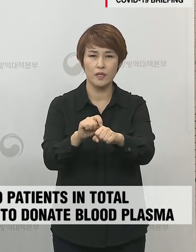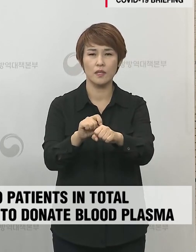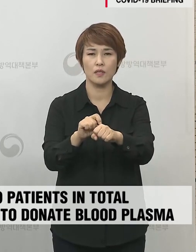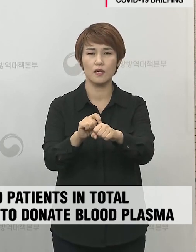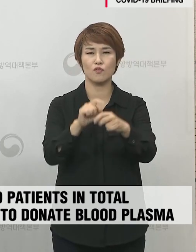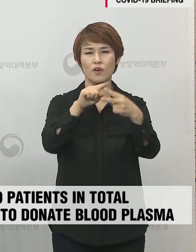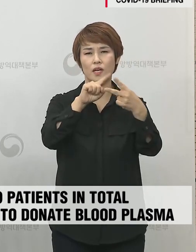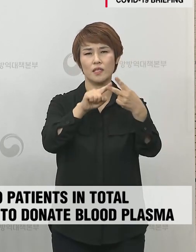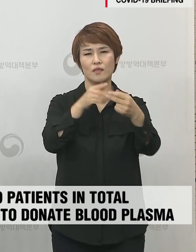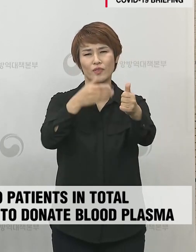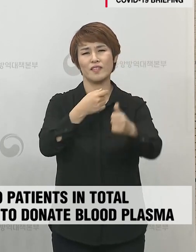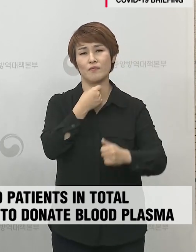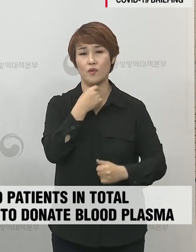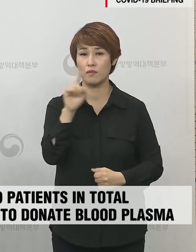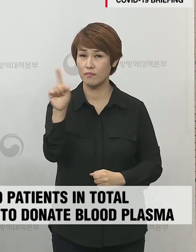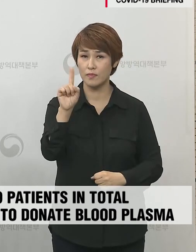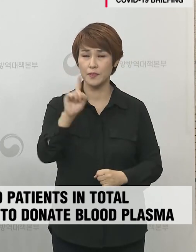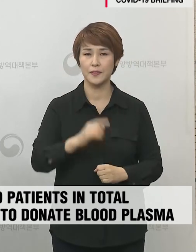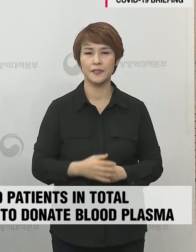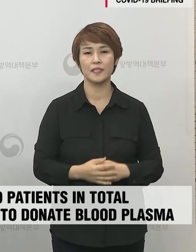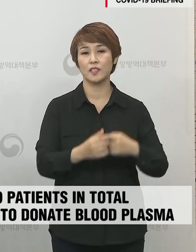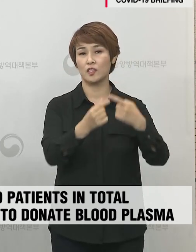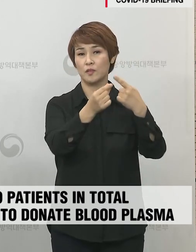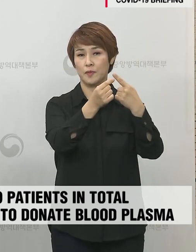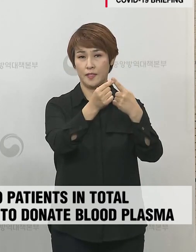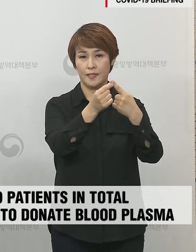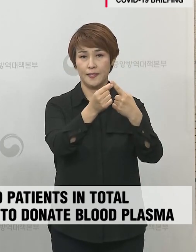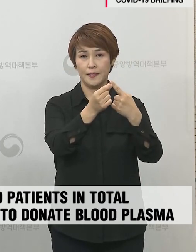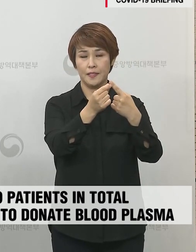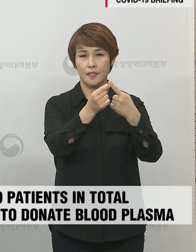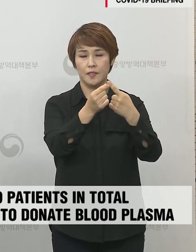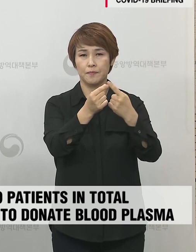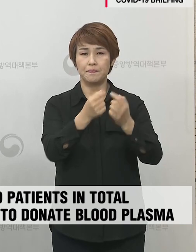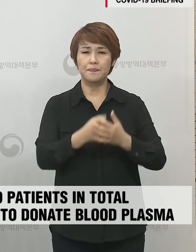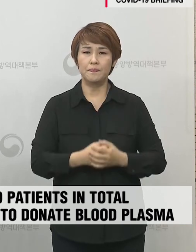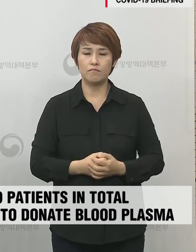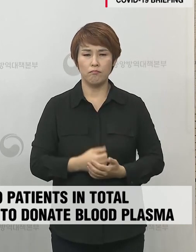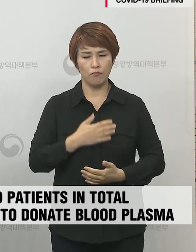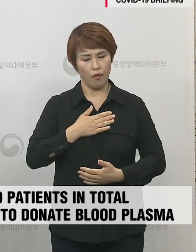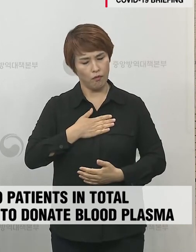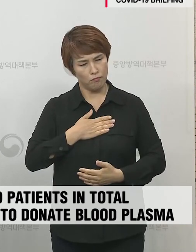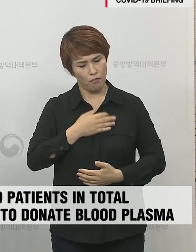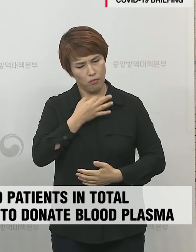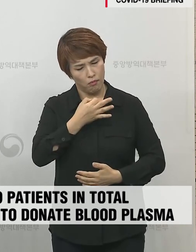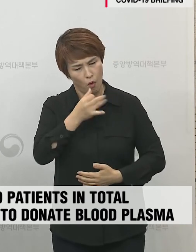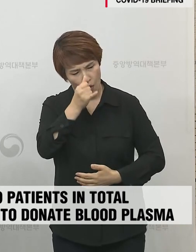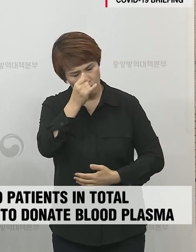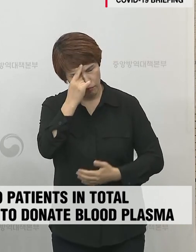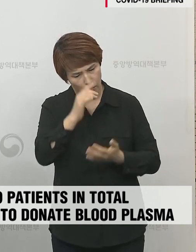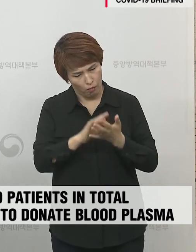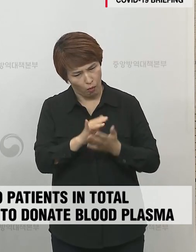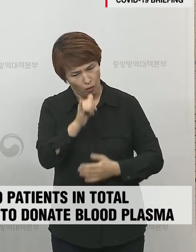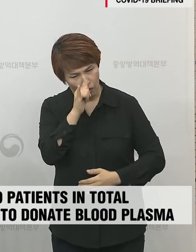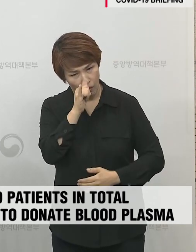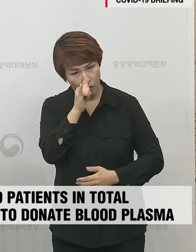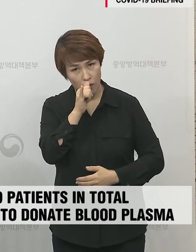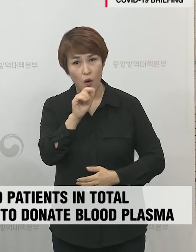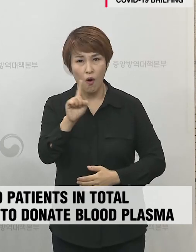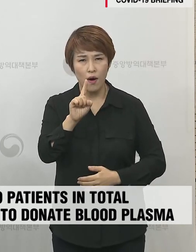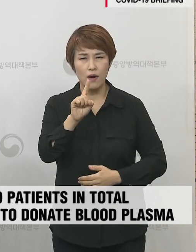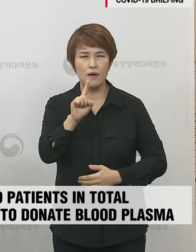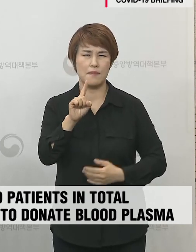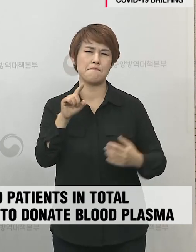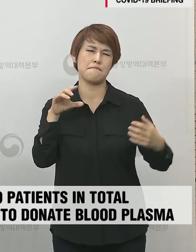as medical practitioners to fight the virus. And we have two following suggestions, first of which